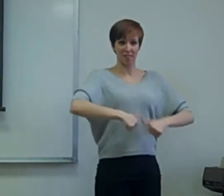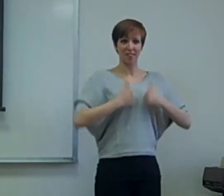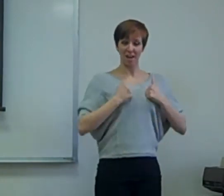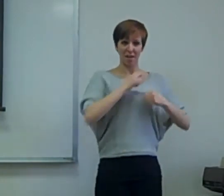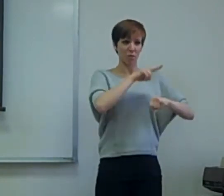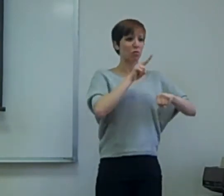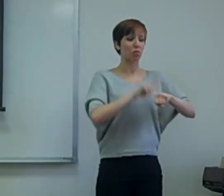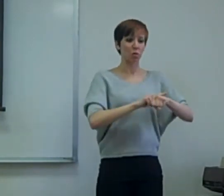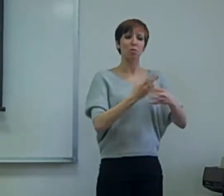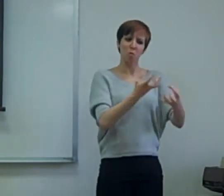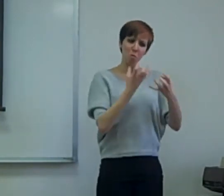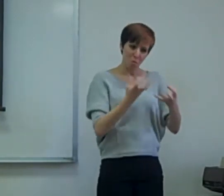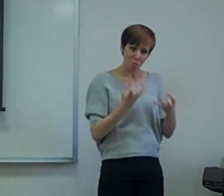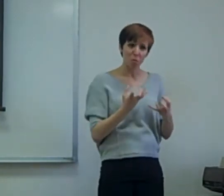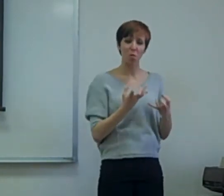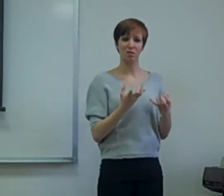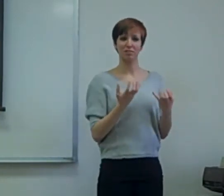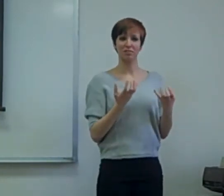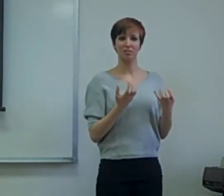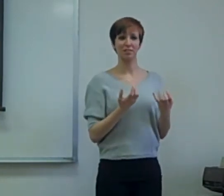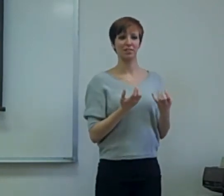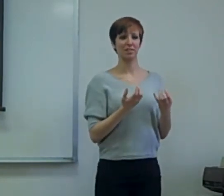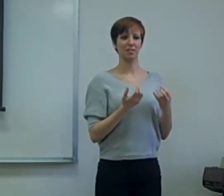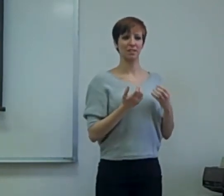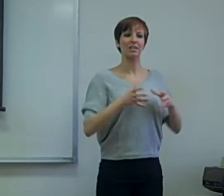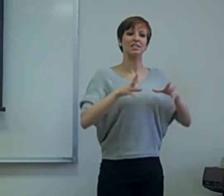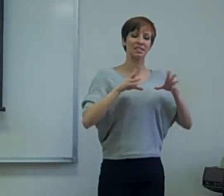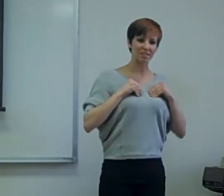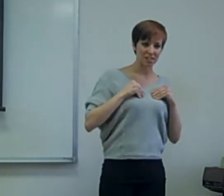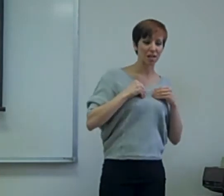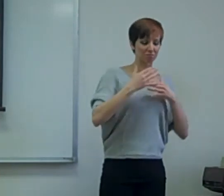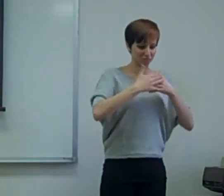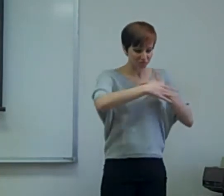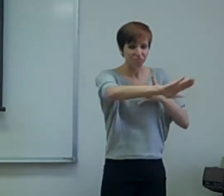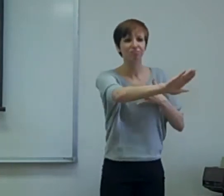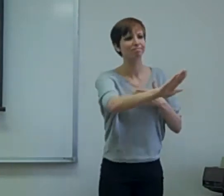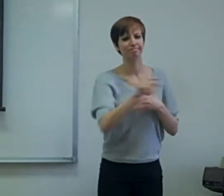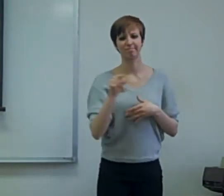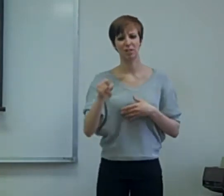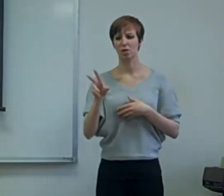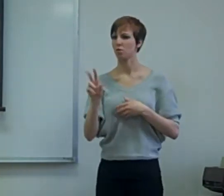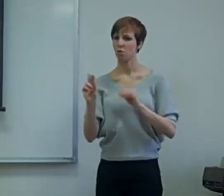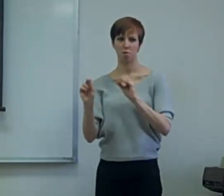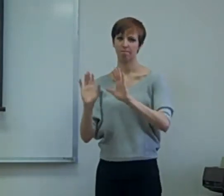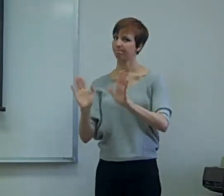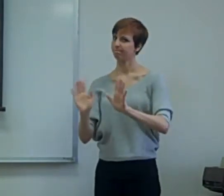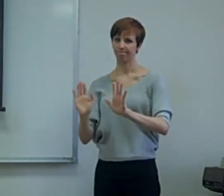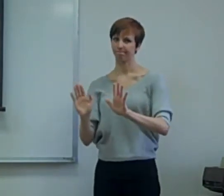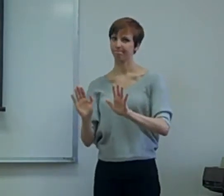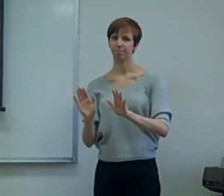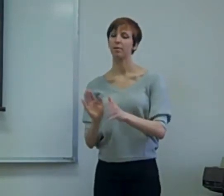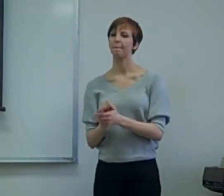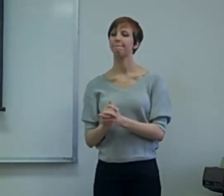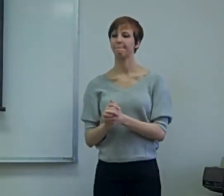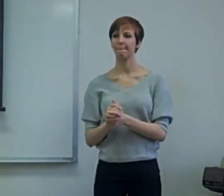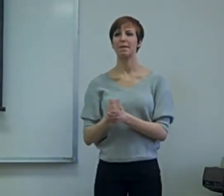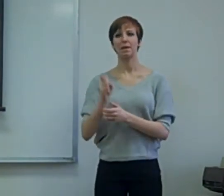where then you'll be normal again. And Niemeyer says, what has to happen is you have to